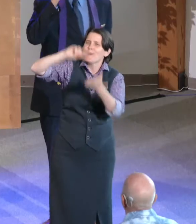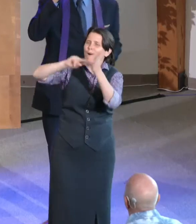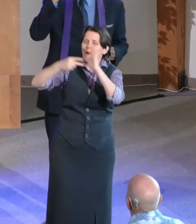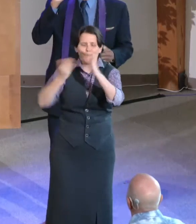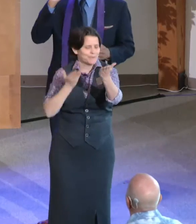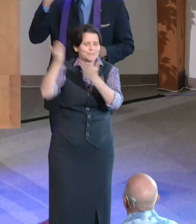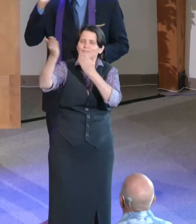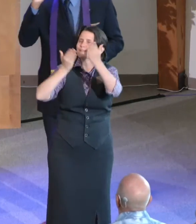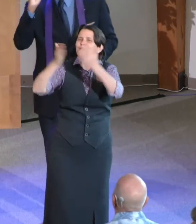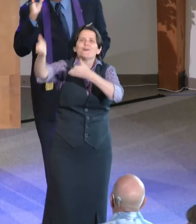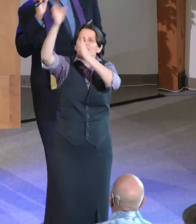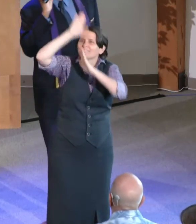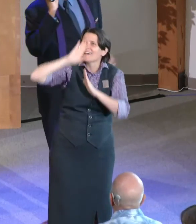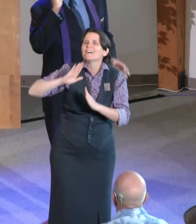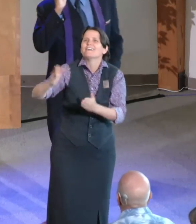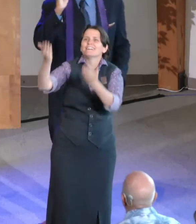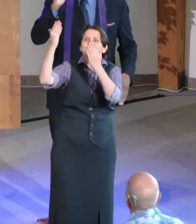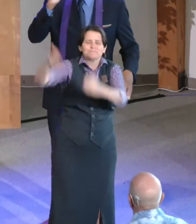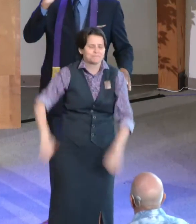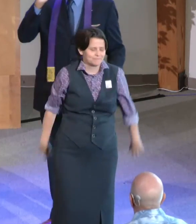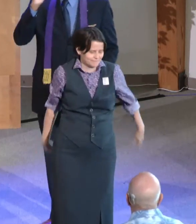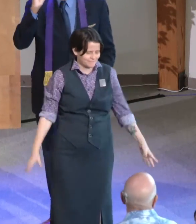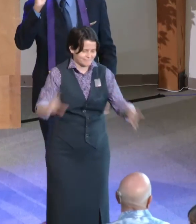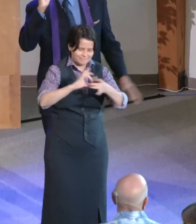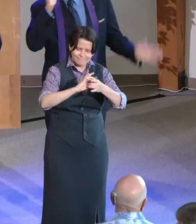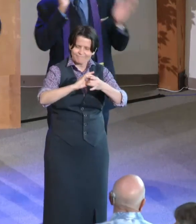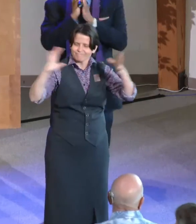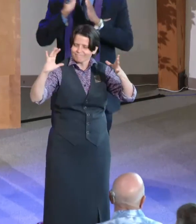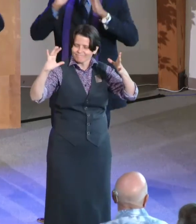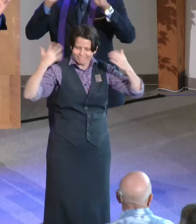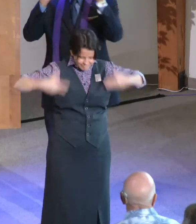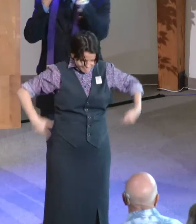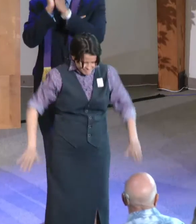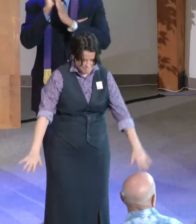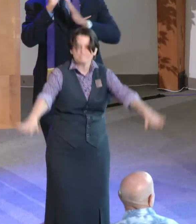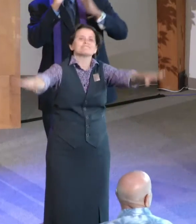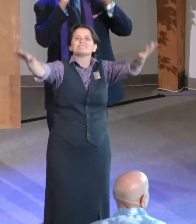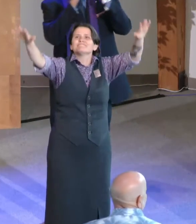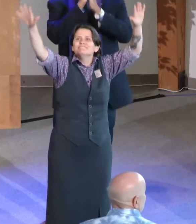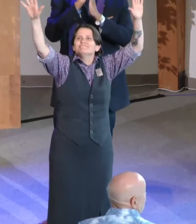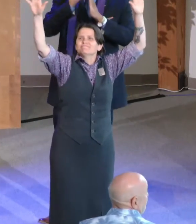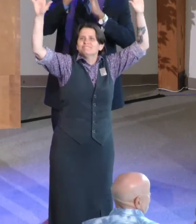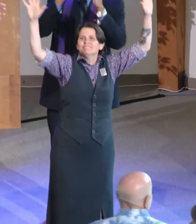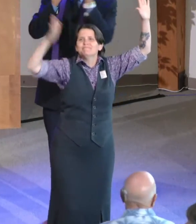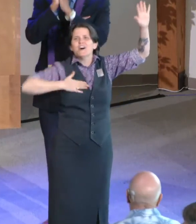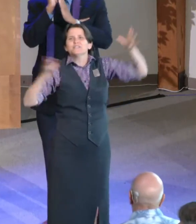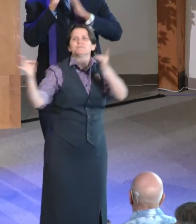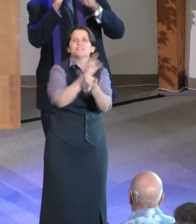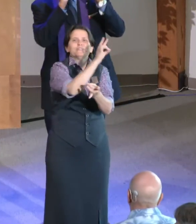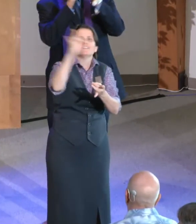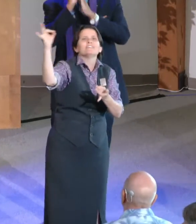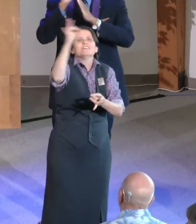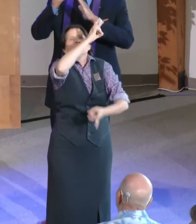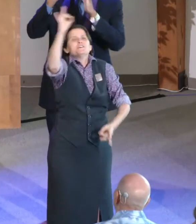I release and I let go. Let the Spirit run my life,